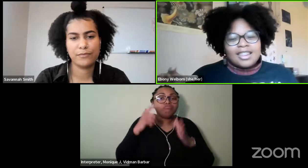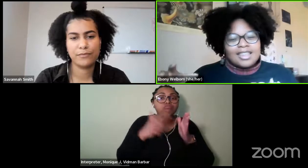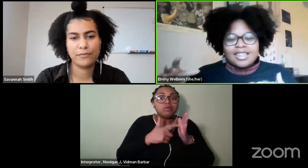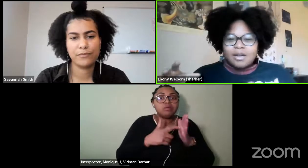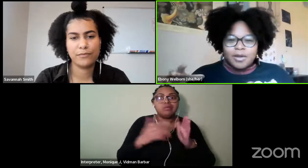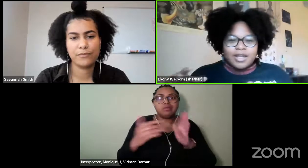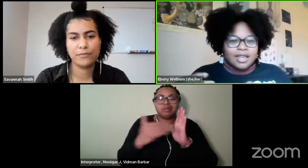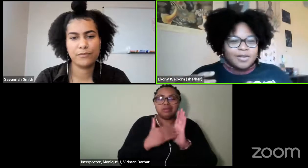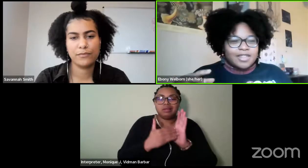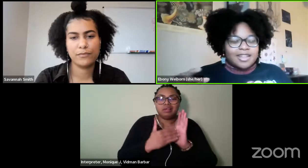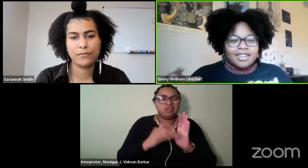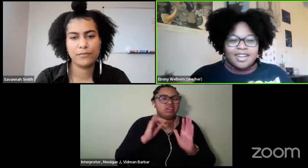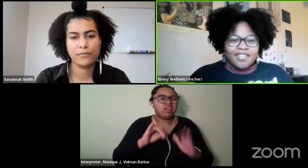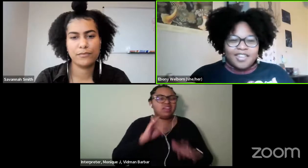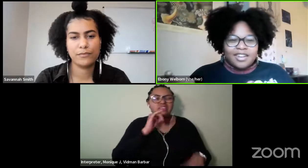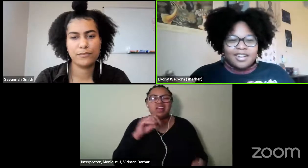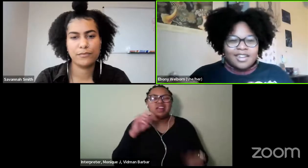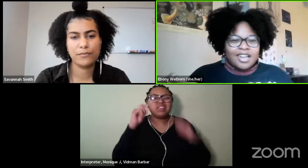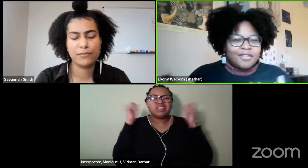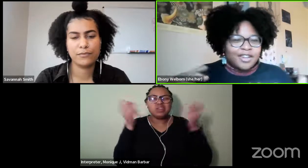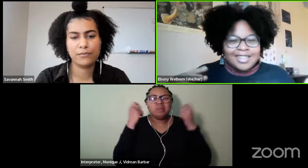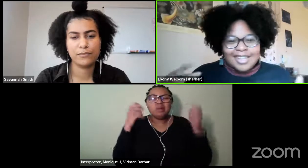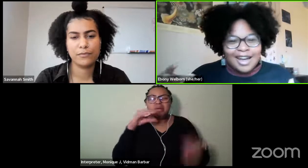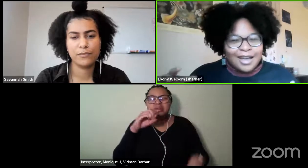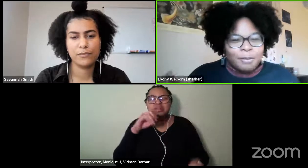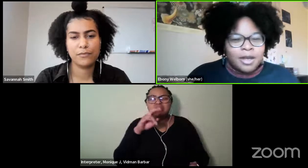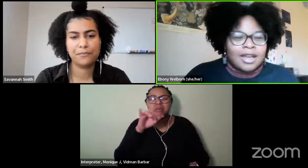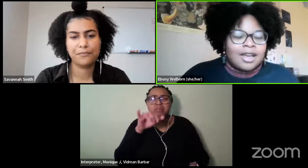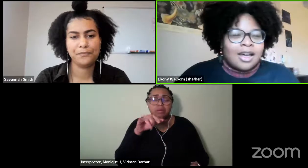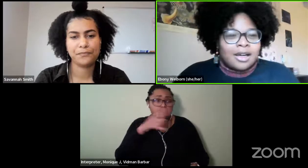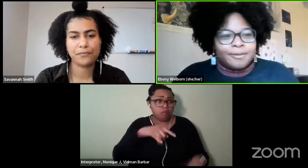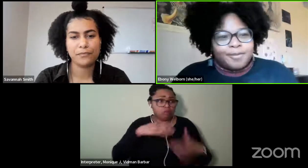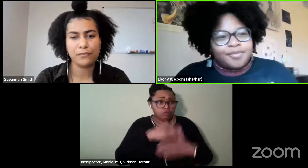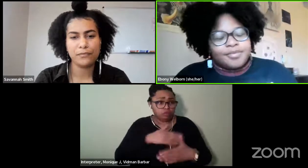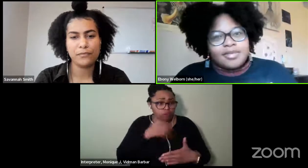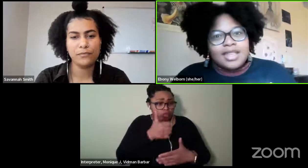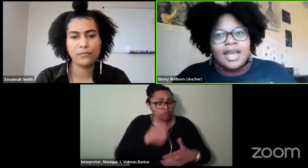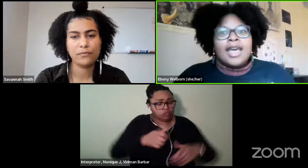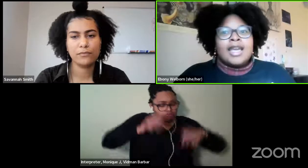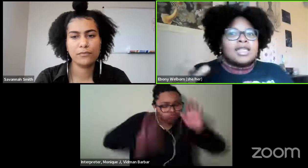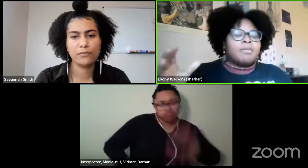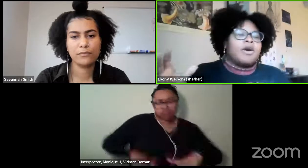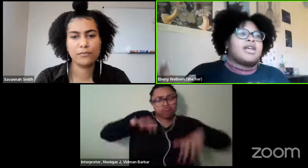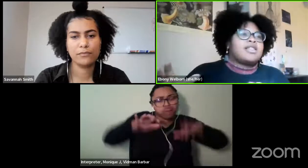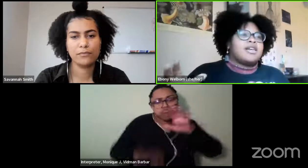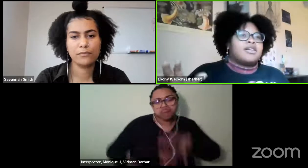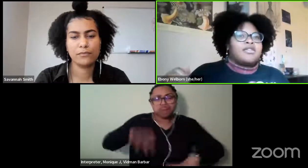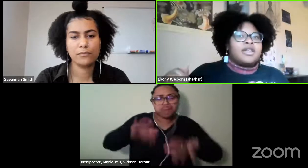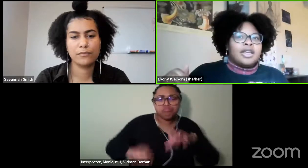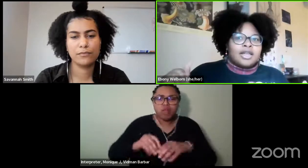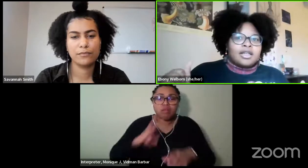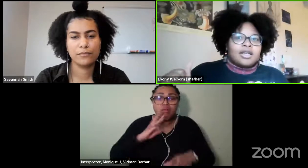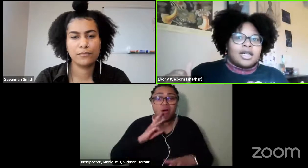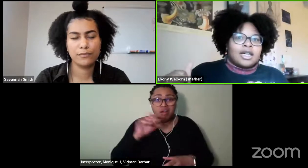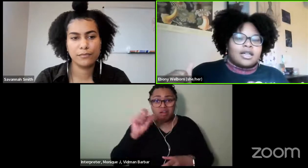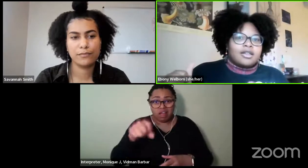that's not the ceremony. They were just out there having a fun time. And in some parts